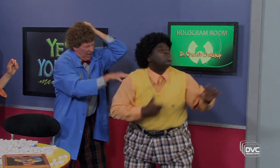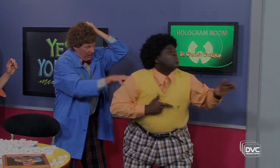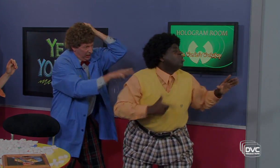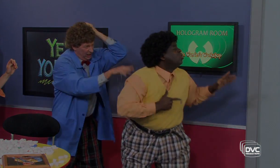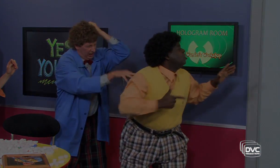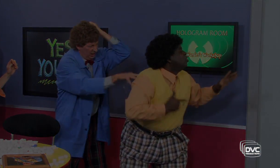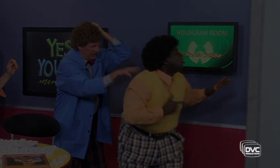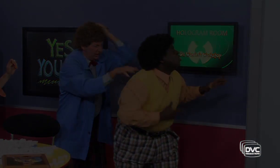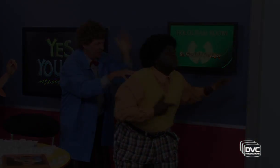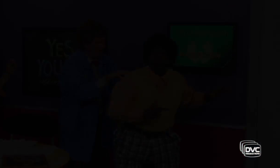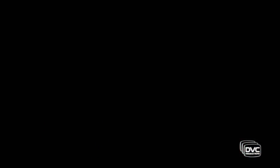Edwin.